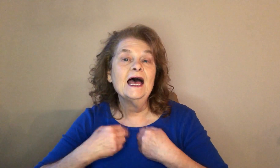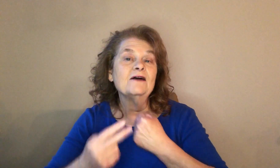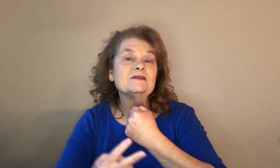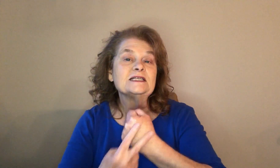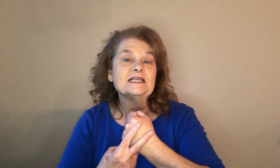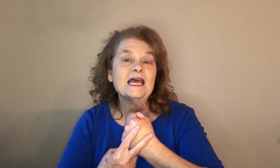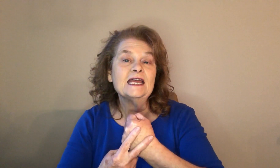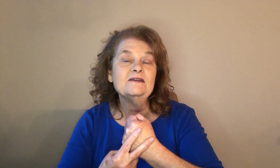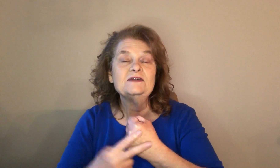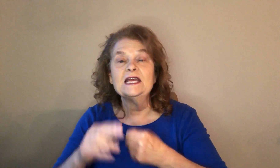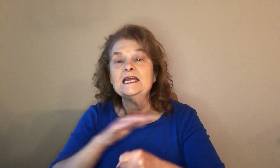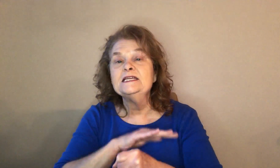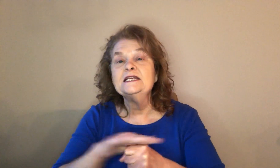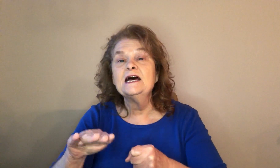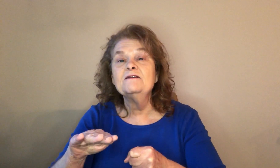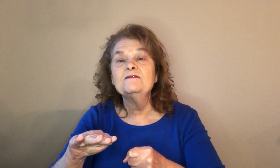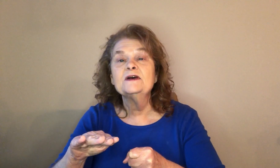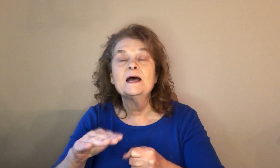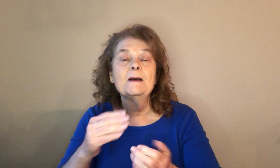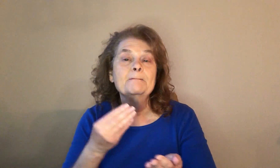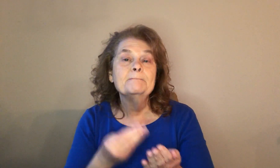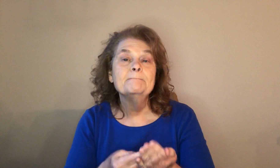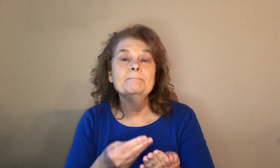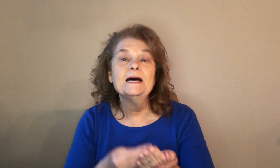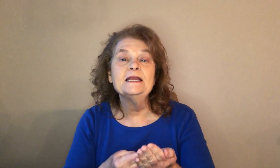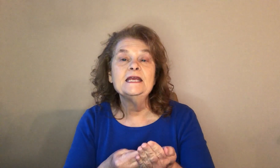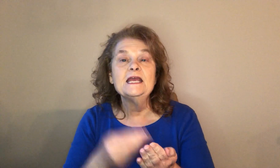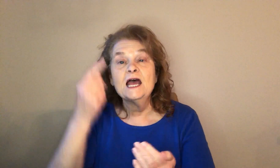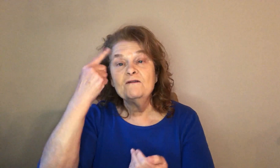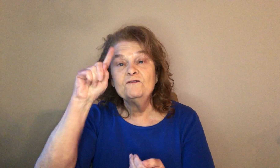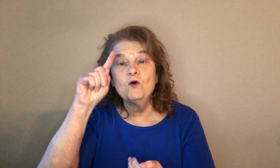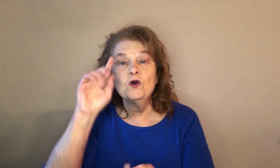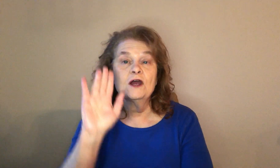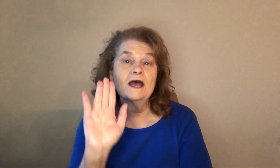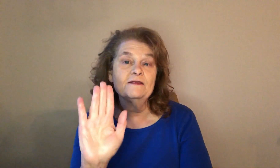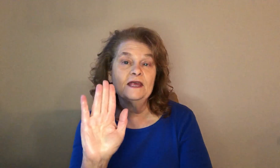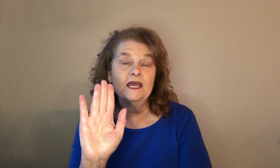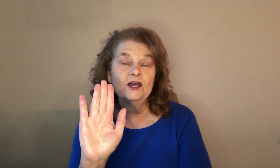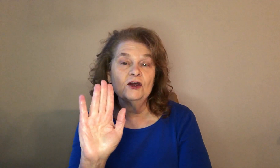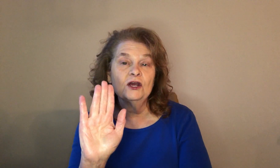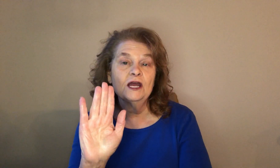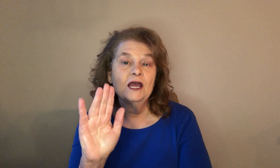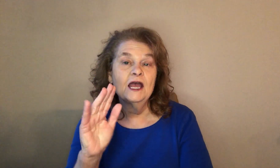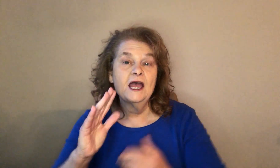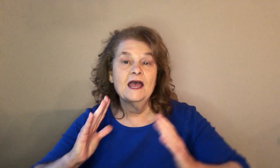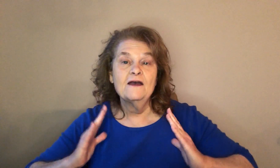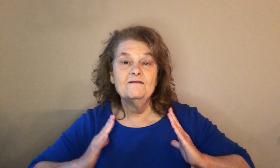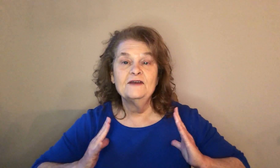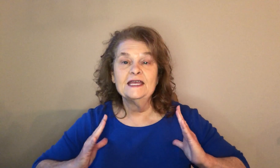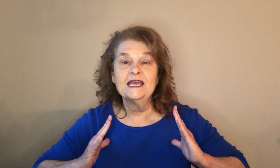have saved enough money for their